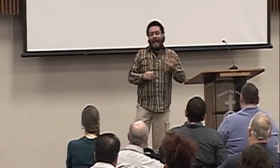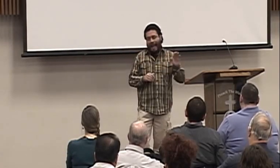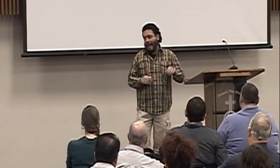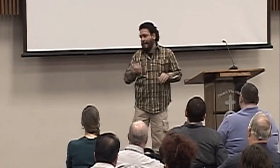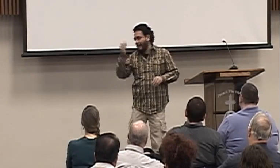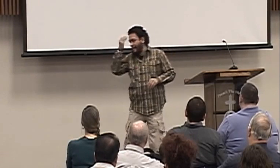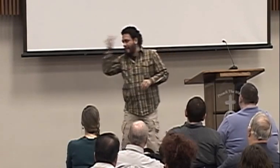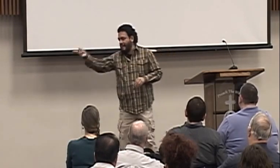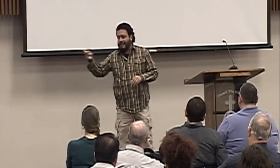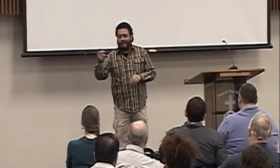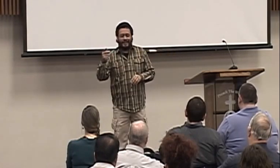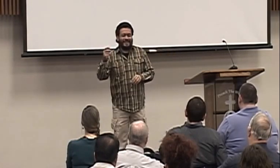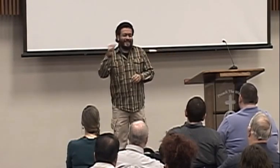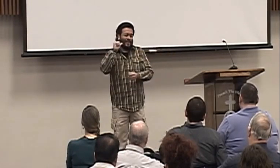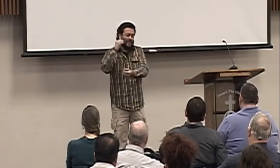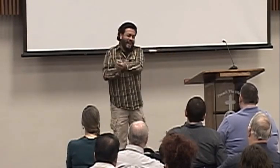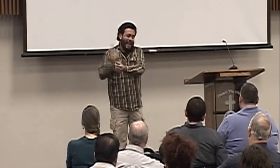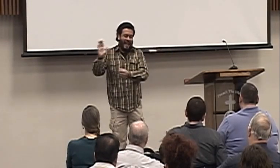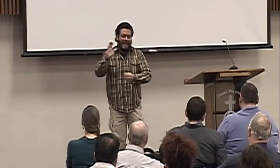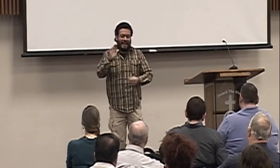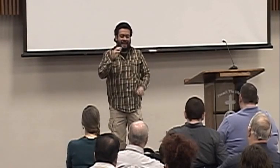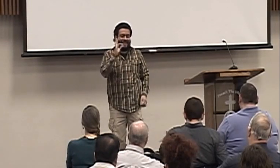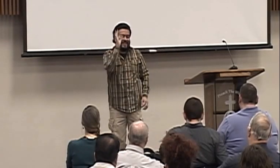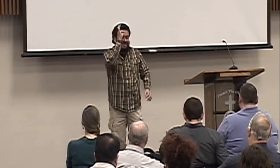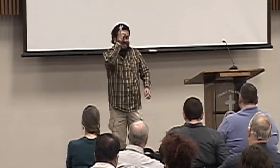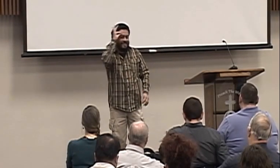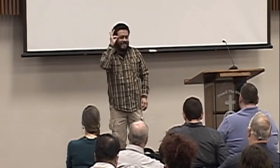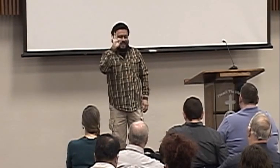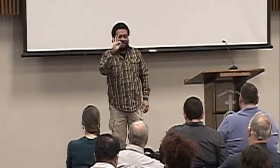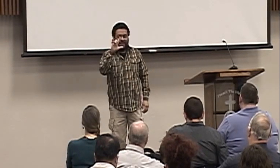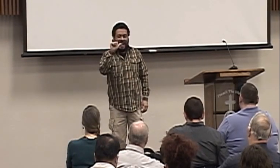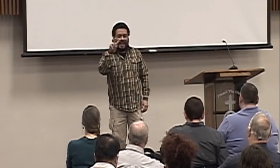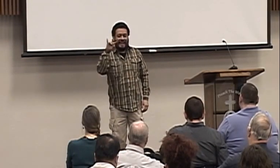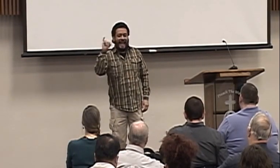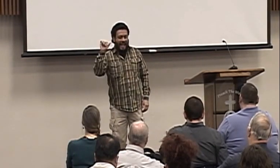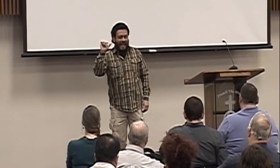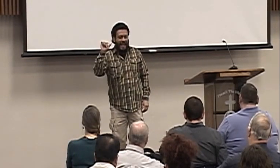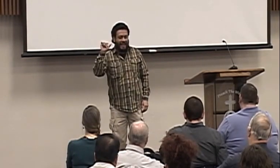looking for the deaf. So they went and got his daughter. Her name is Flavia.